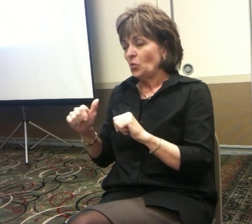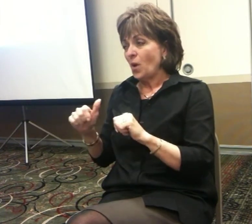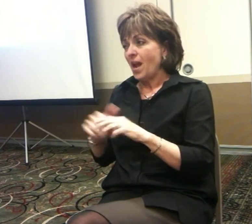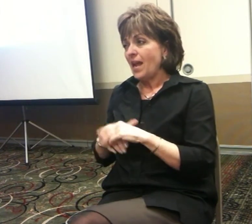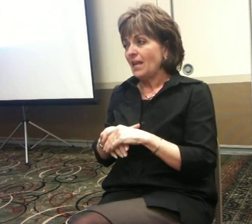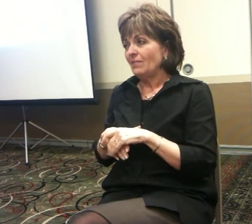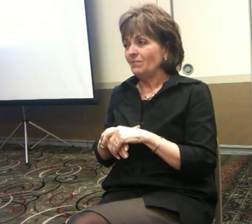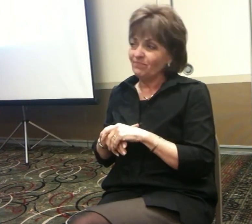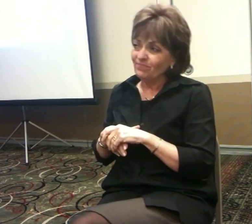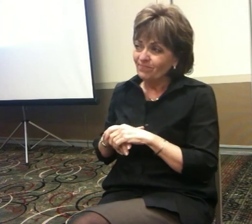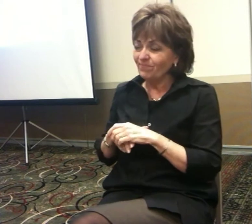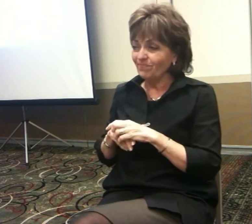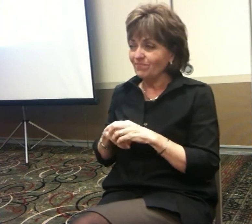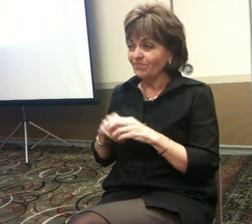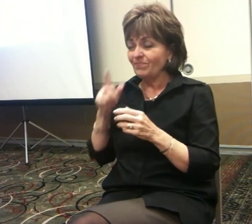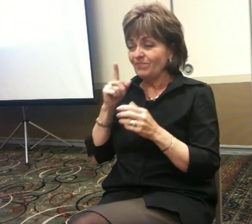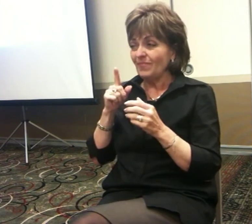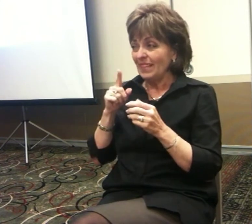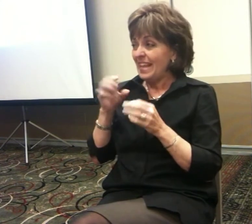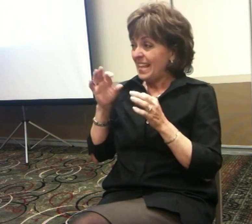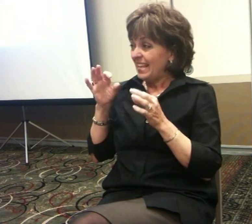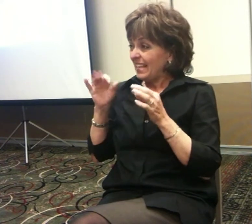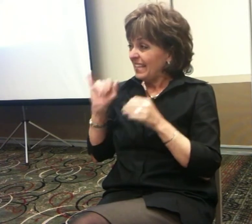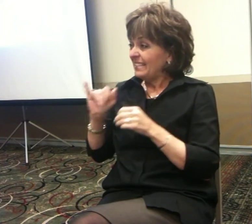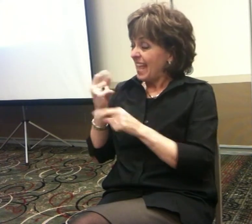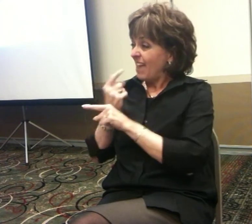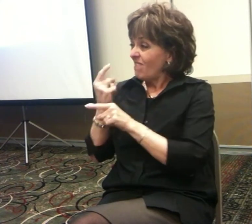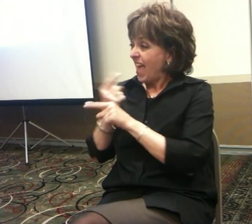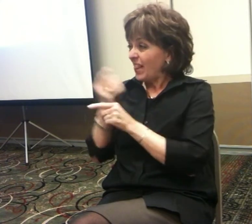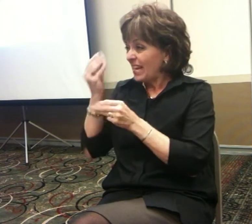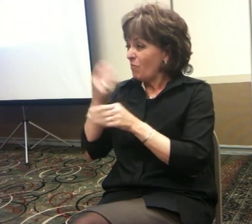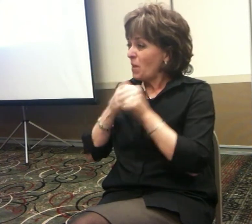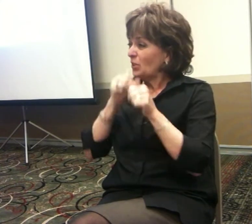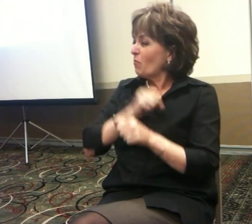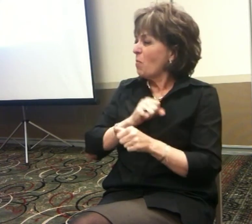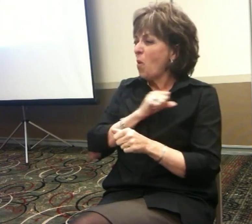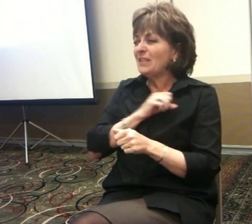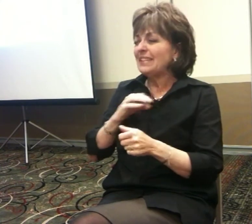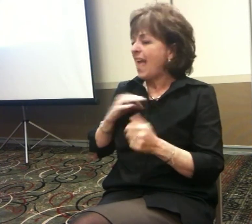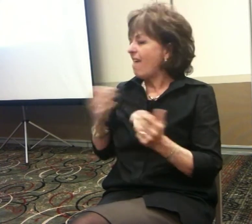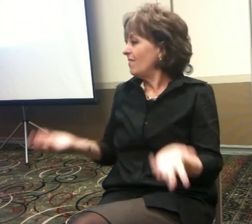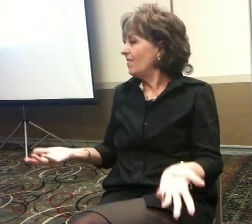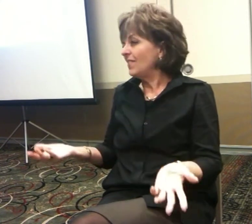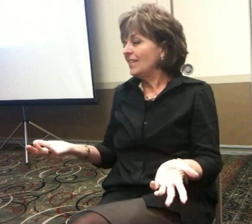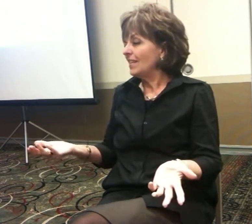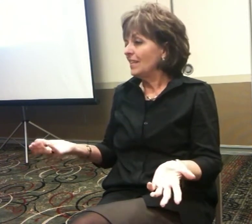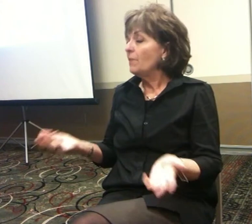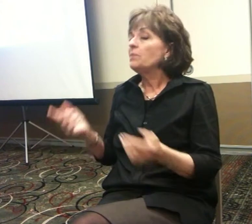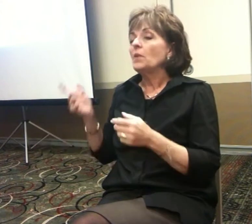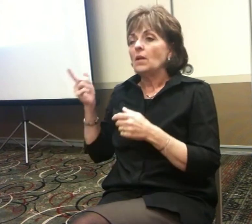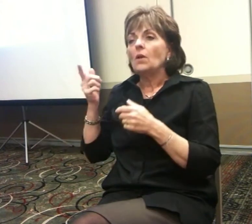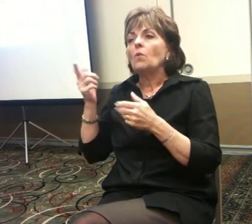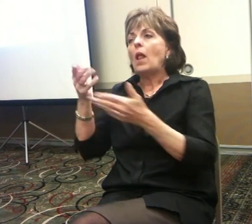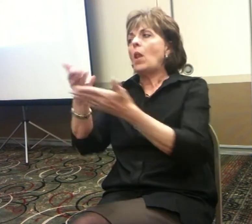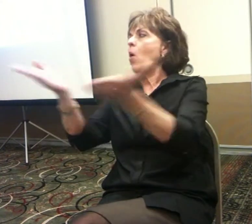that's valid information I'm getting from the old staff? I'm not real sure. Okay. Let me open that up and see what people think. What do you think about